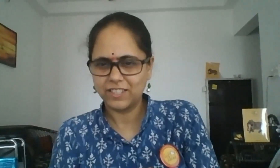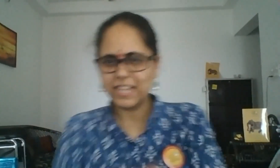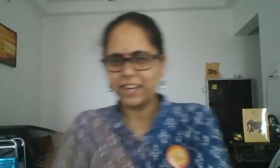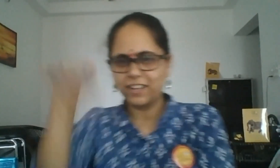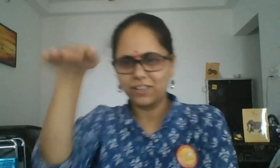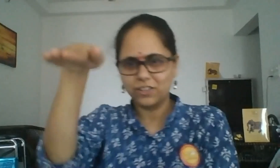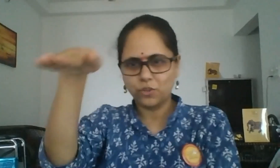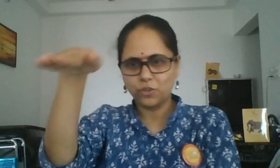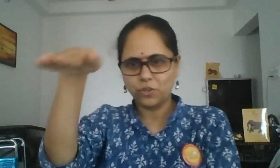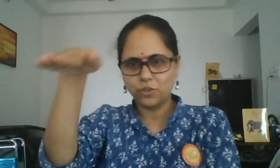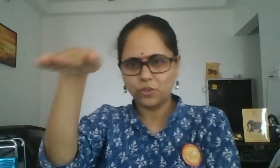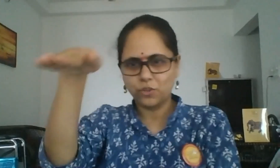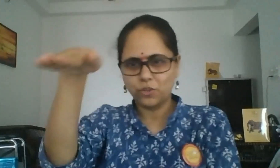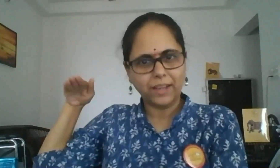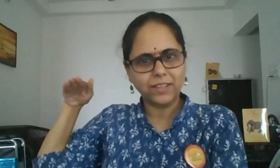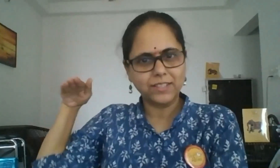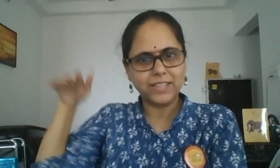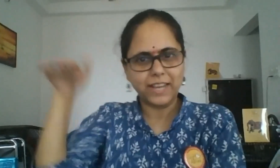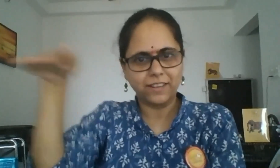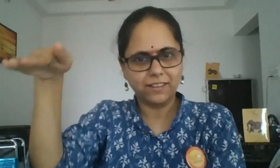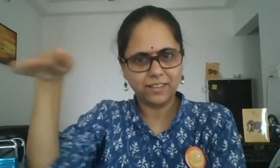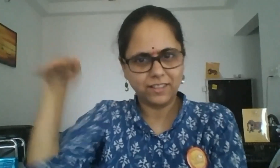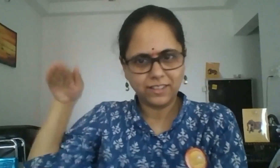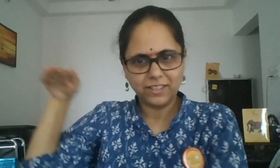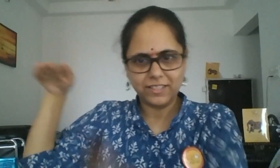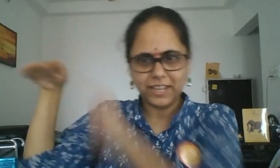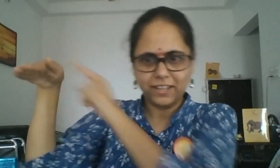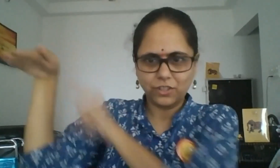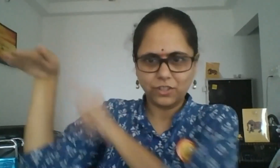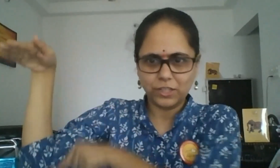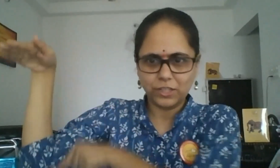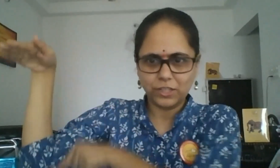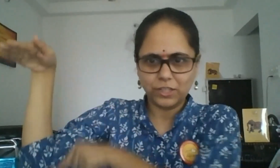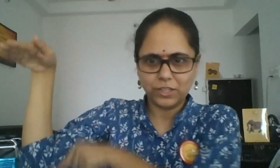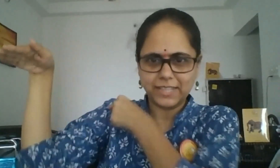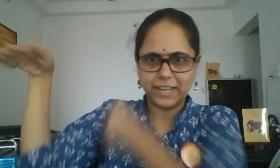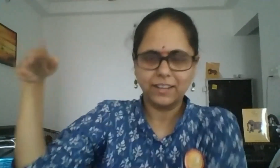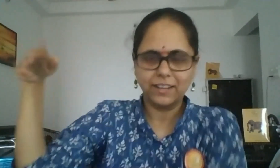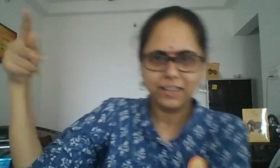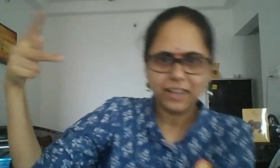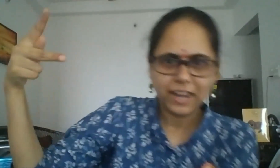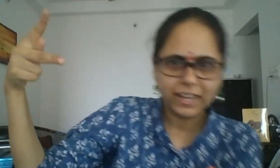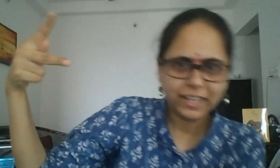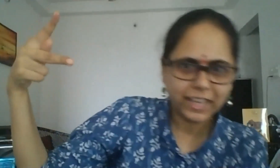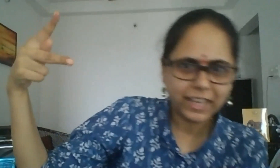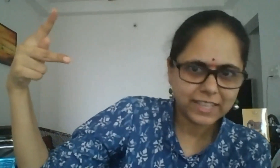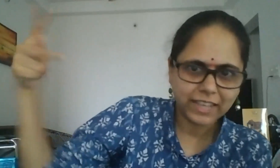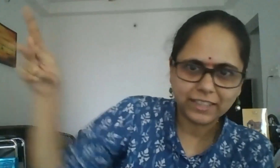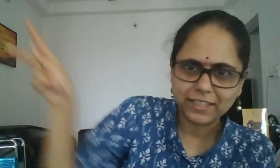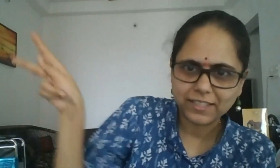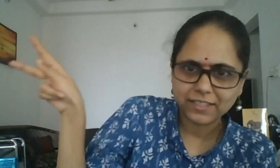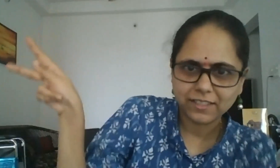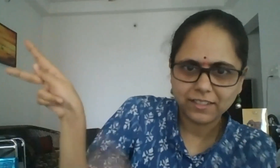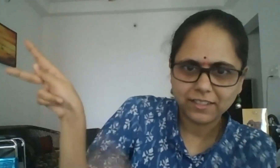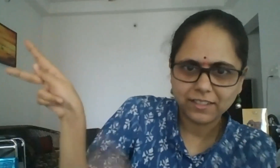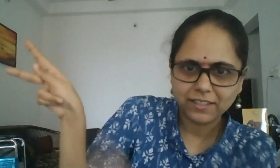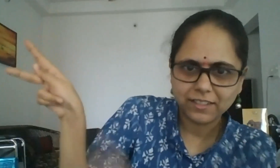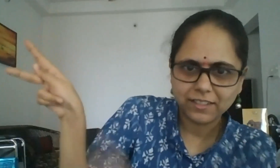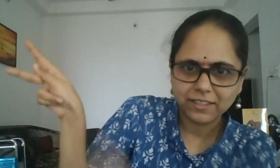Z. So front to back. Z. Z. So this looks like Z. And K is like this. Two